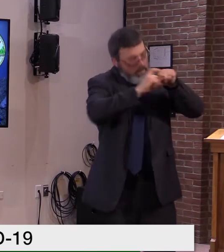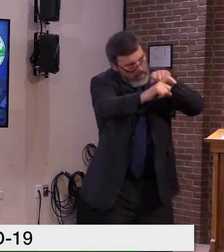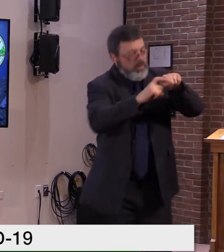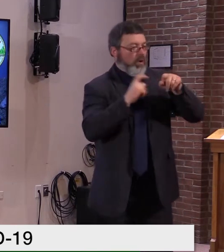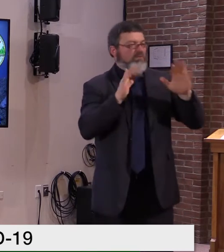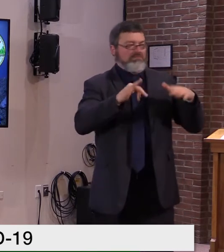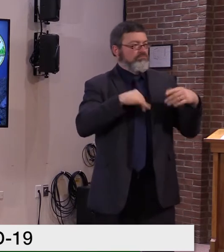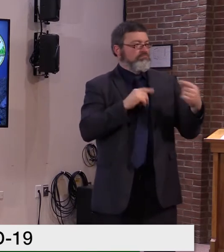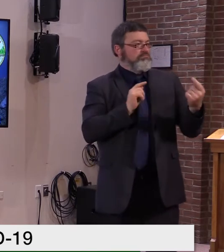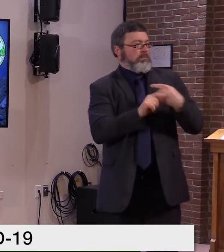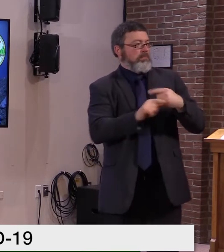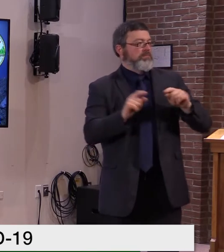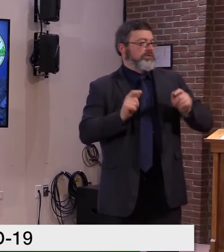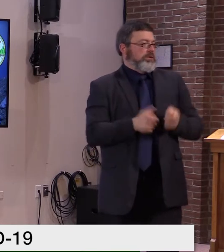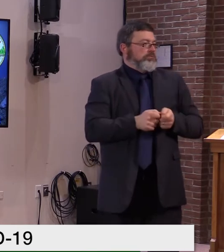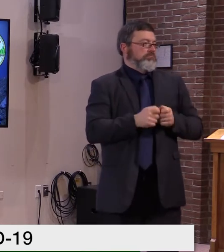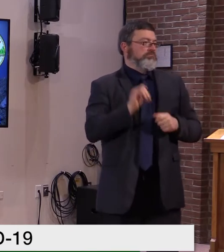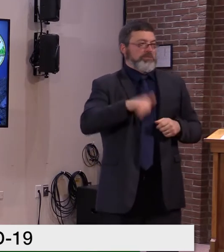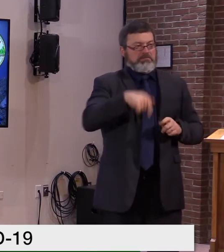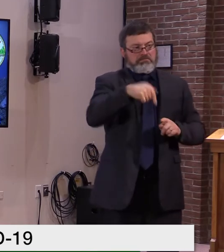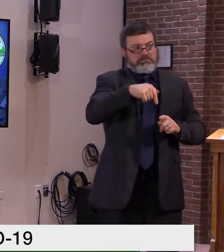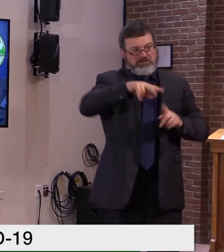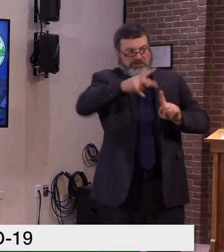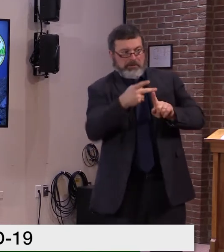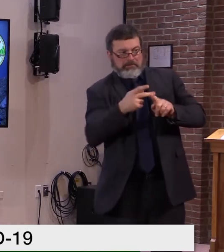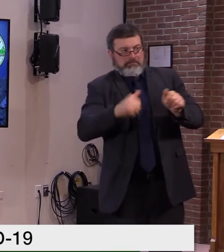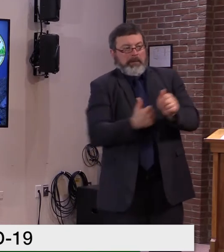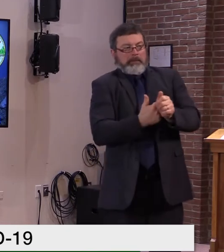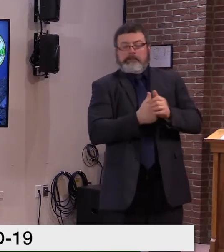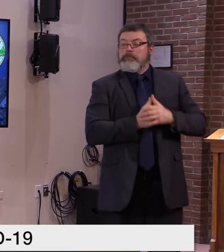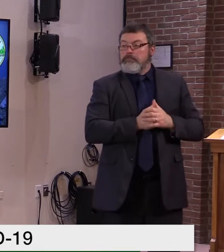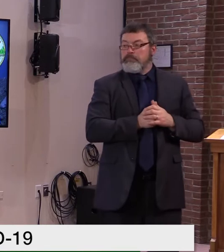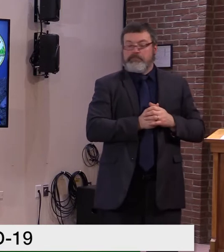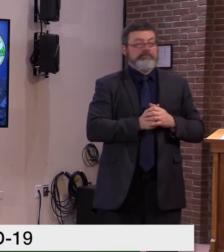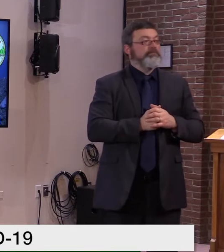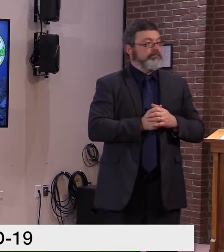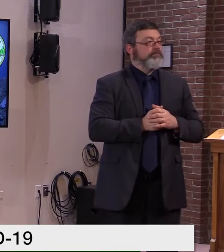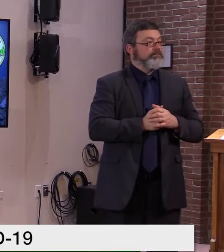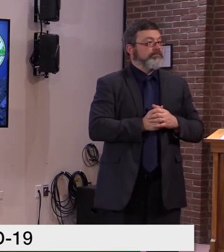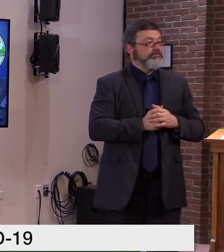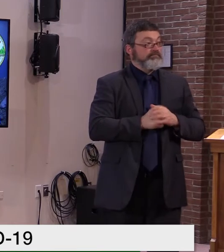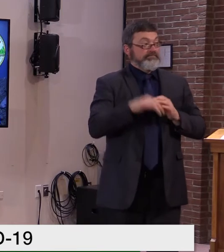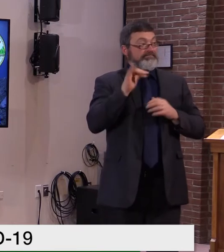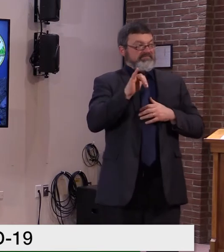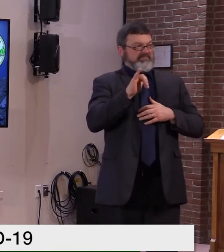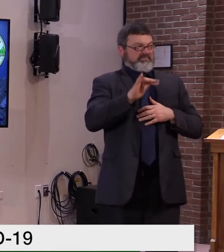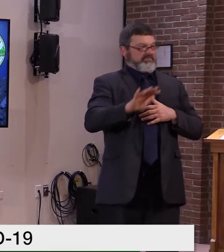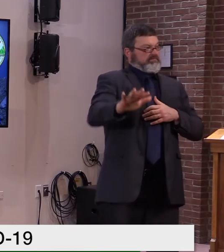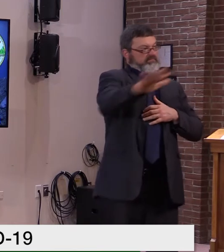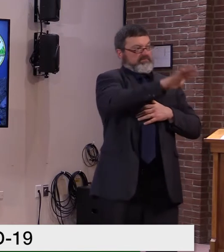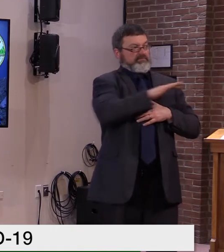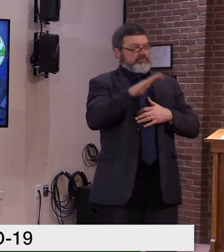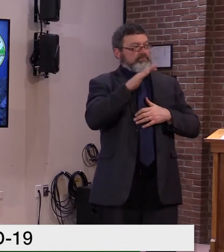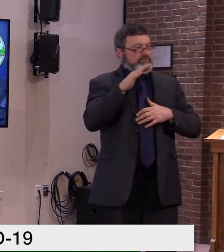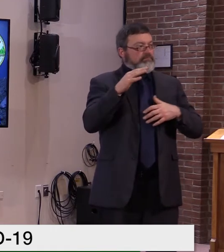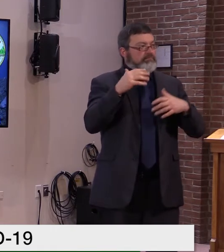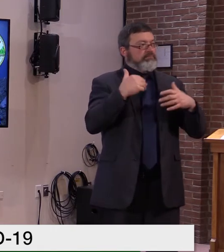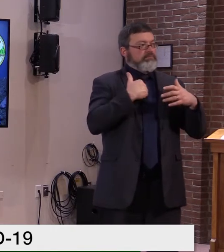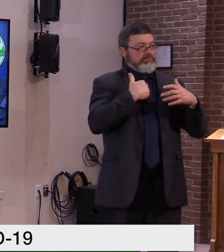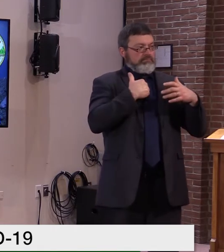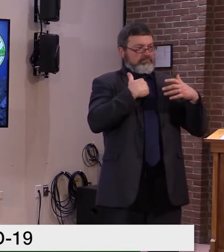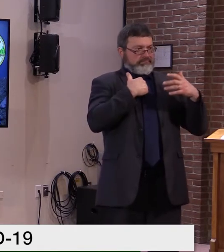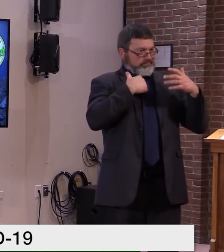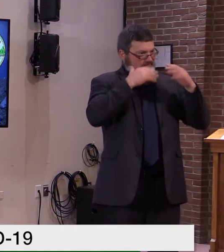not equivalent to our current contact tracing efforts, but it is the first step in reaching out to individuals and alerting